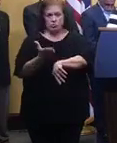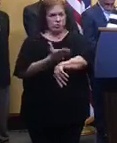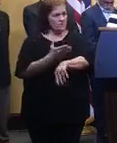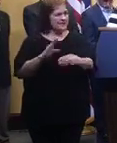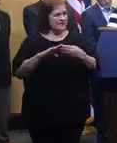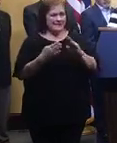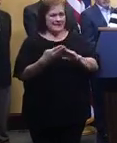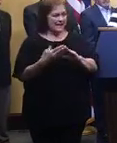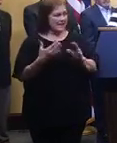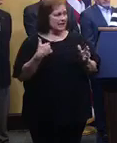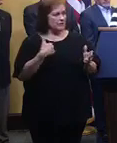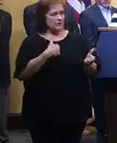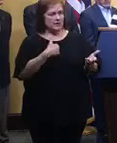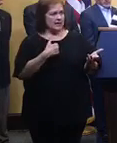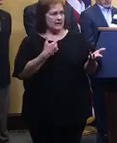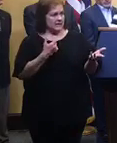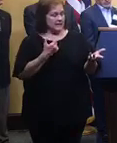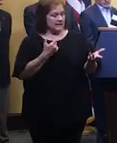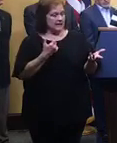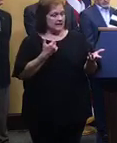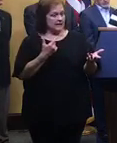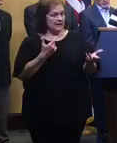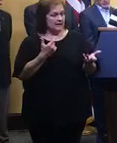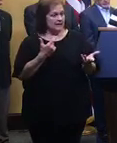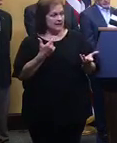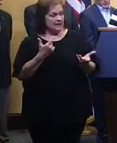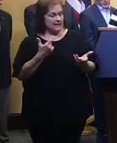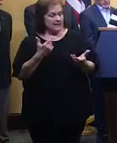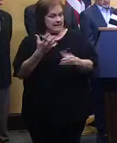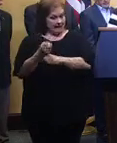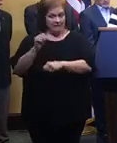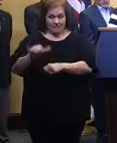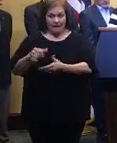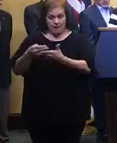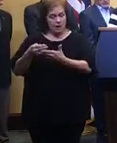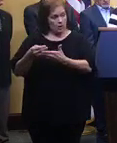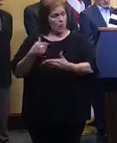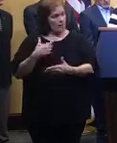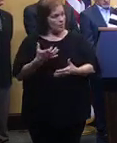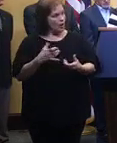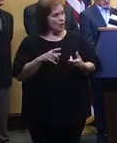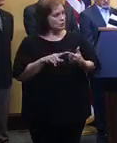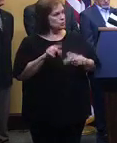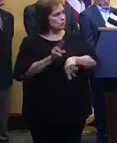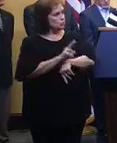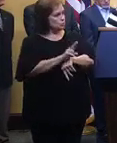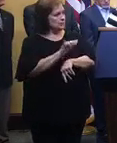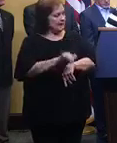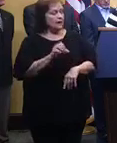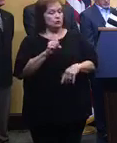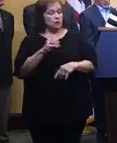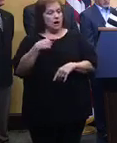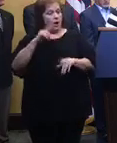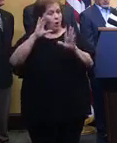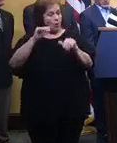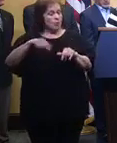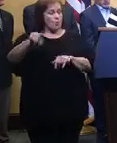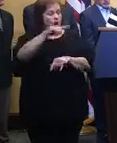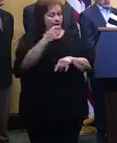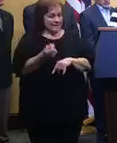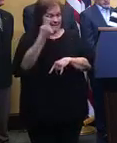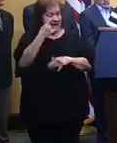the billions of dollars of federal money that we've benefited from. So I'm hoping that the public